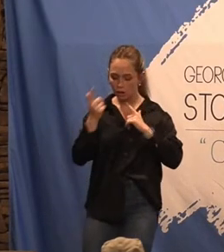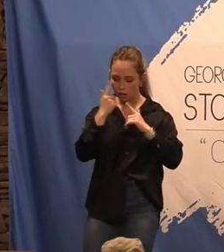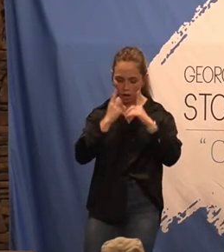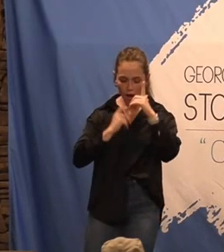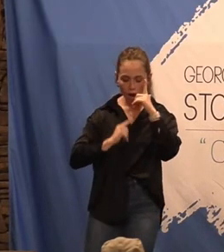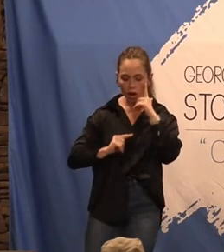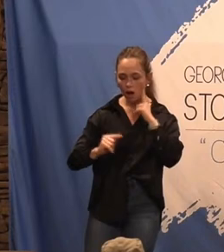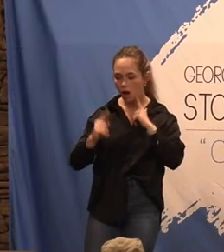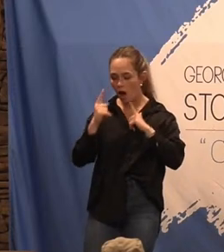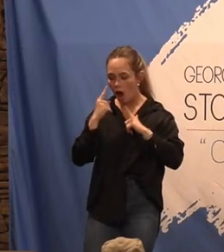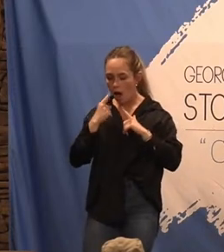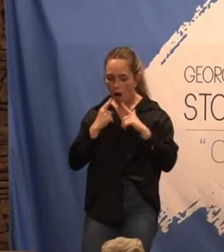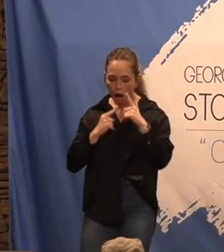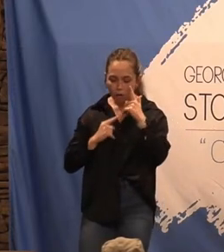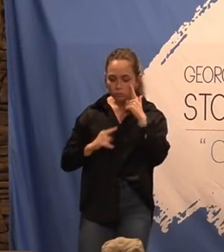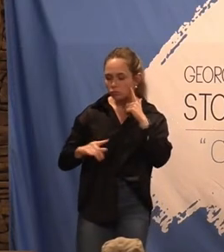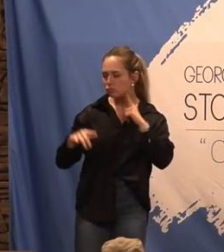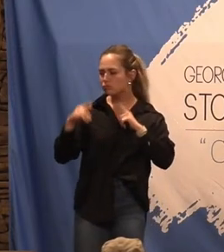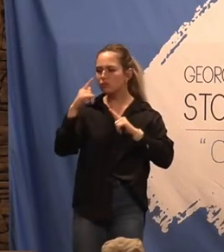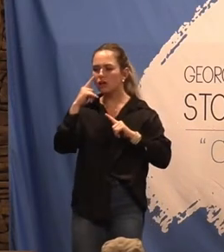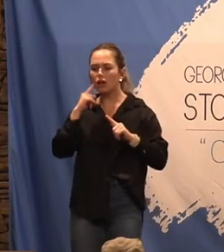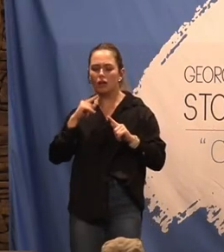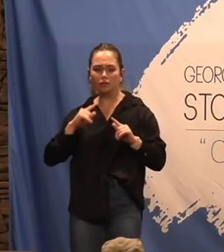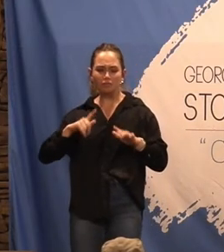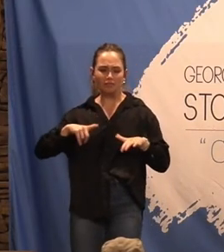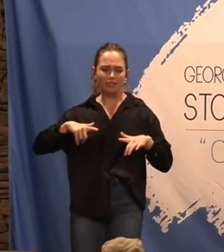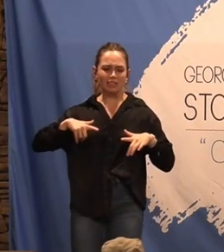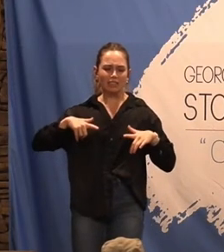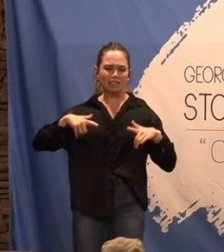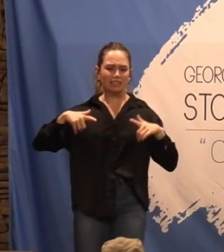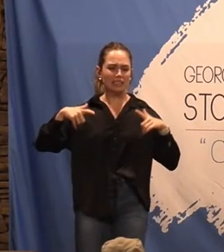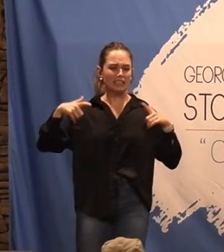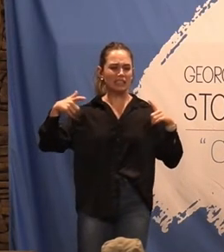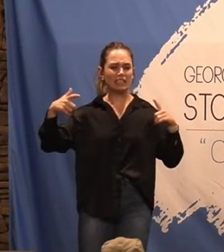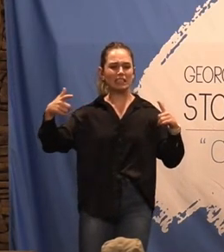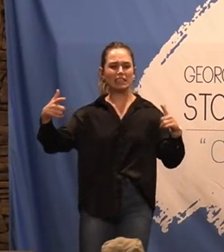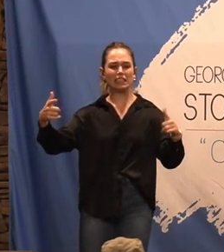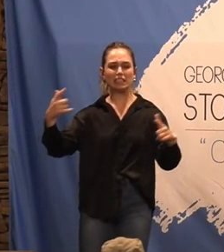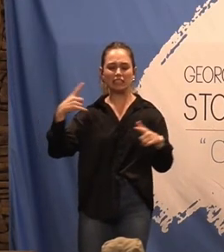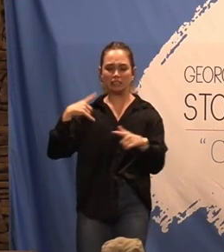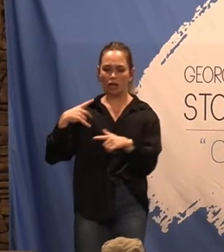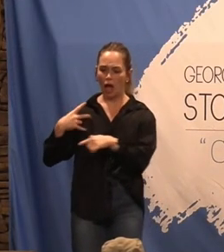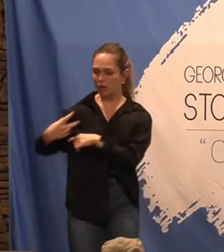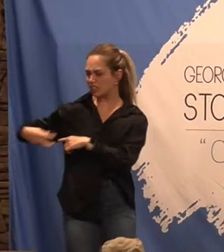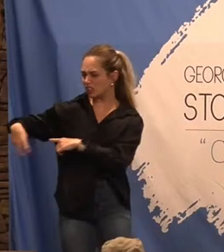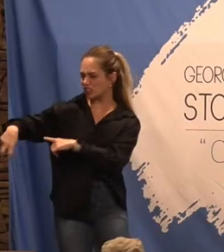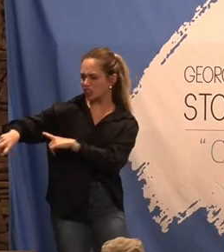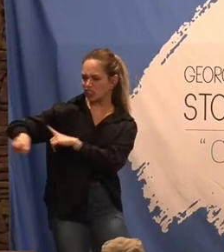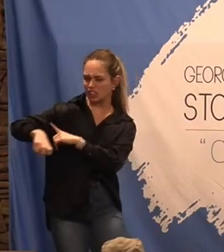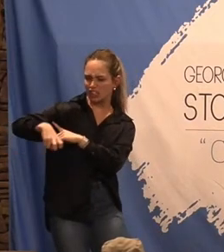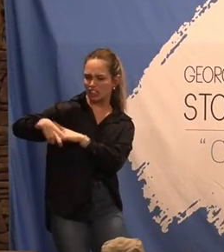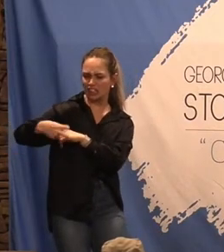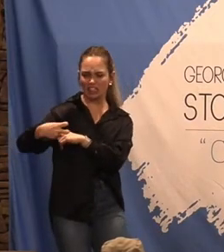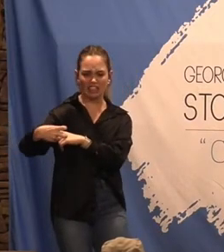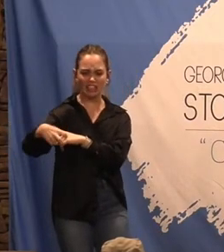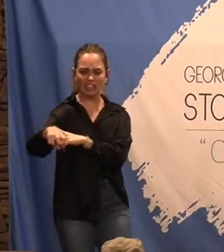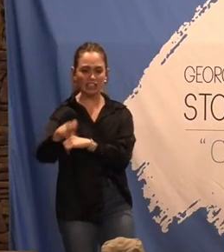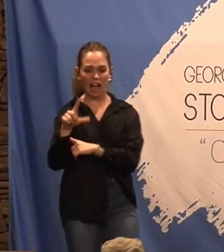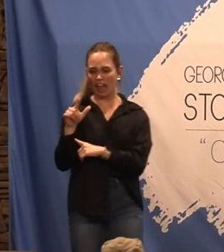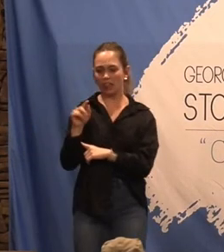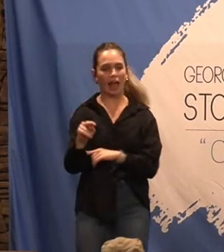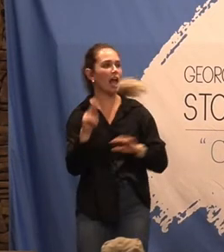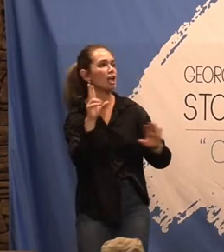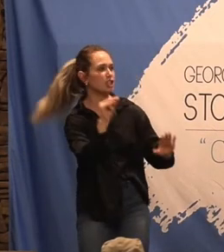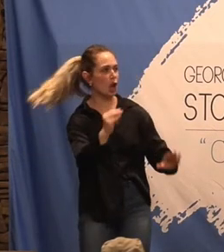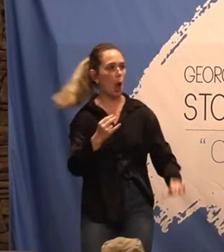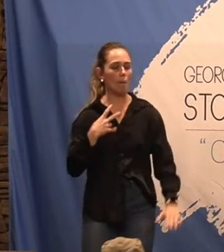such distress that a big, big, big serpent, no, not a snakeling, but a nice,